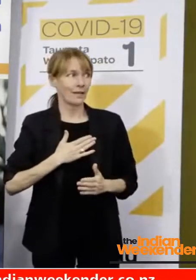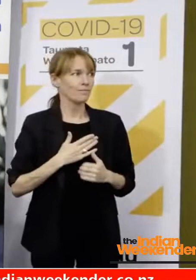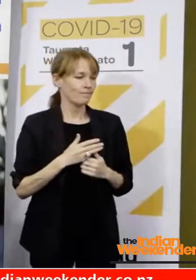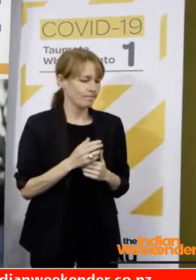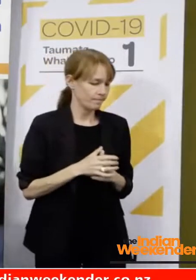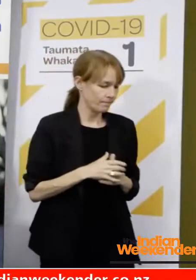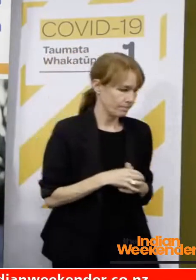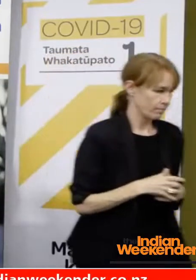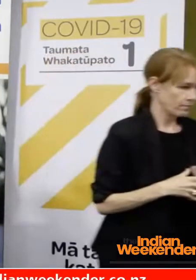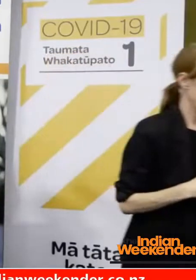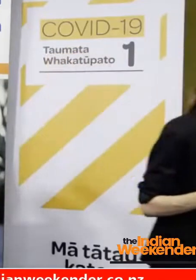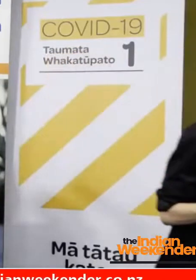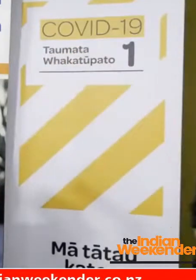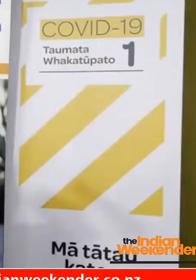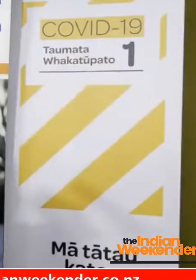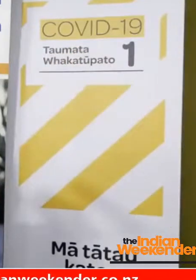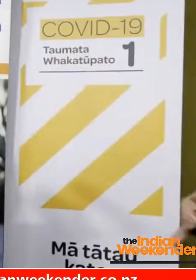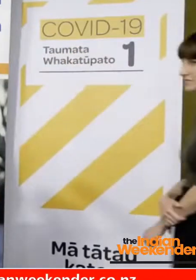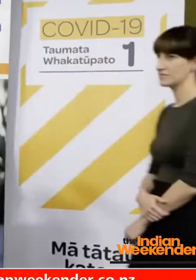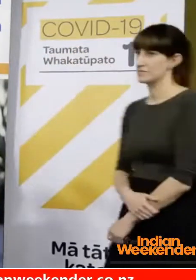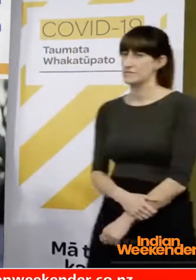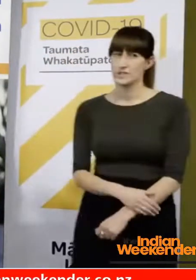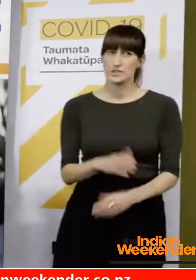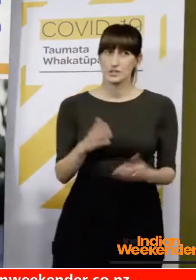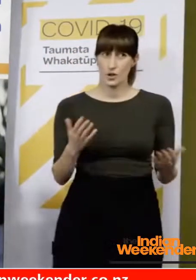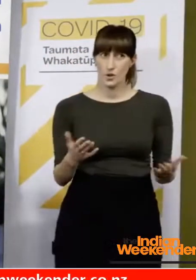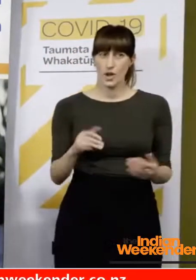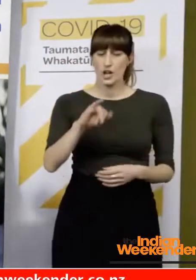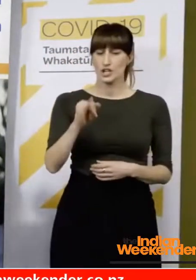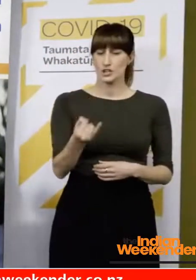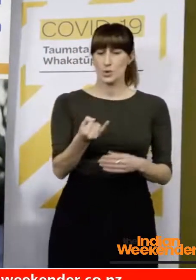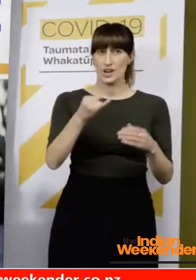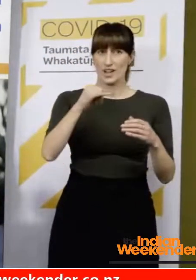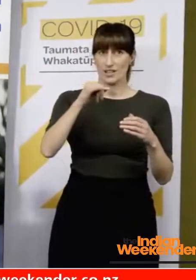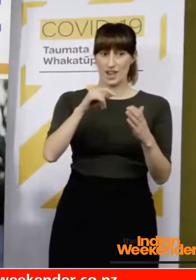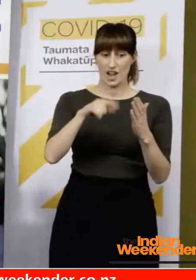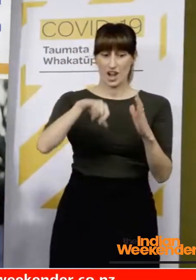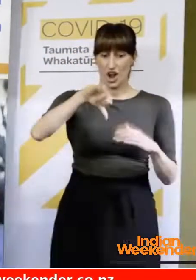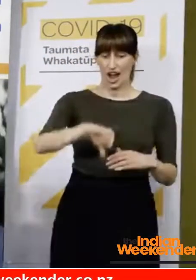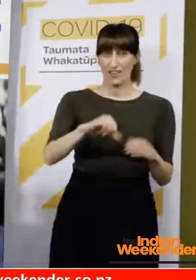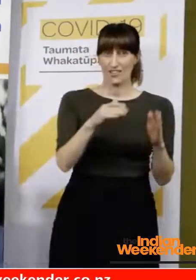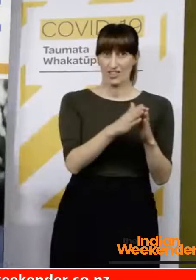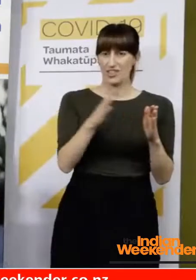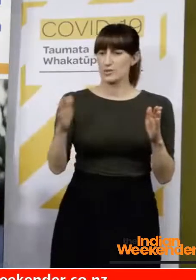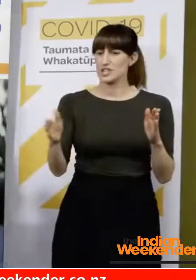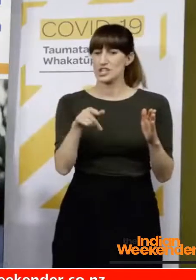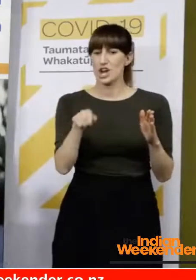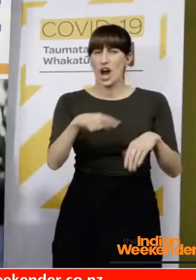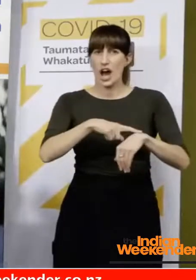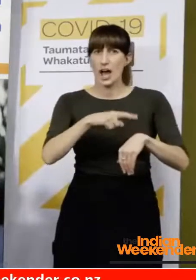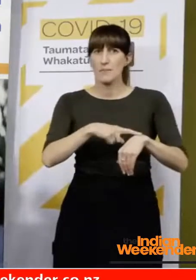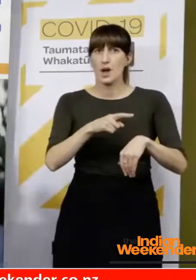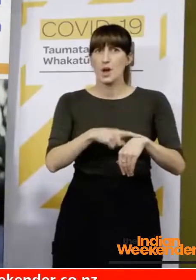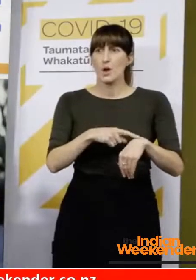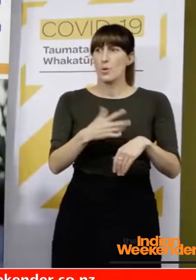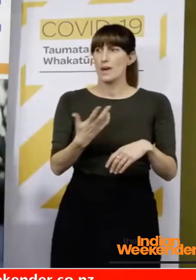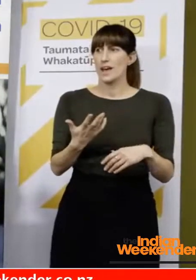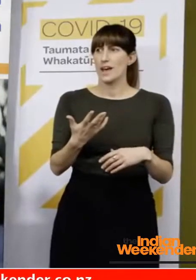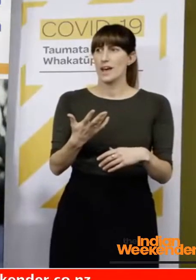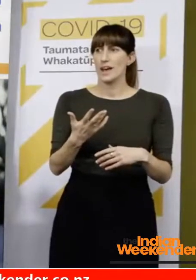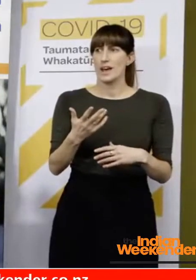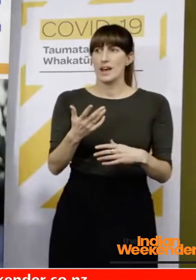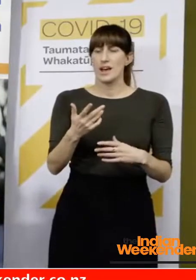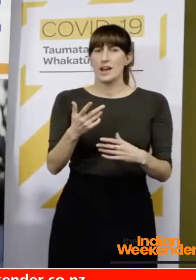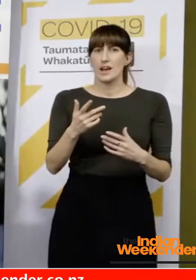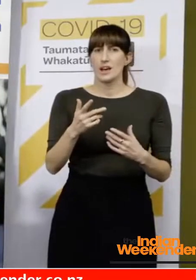Twice. The second case we are reporting today is a man in his 30s who arrived in New Zealand from India on 15th